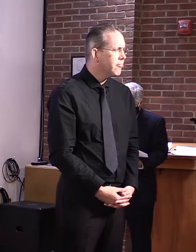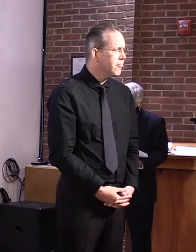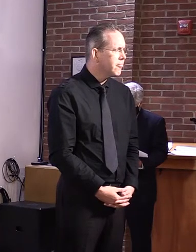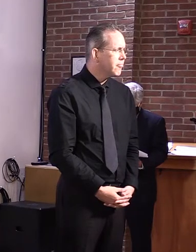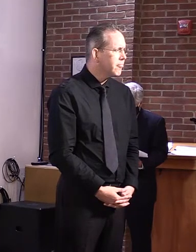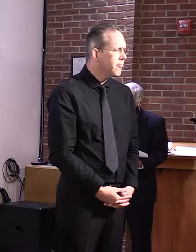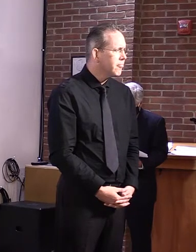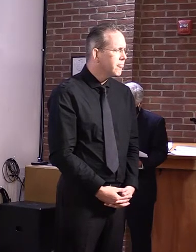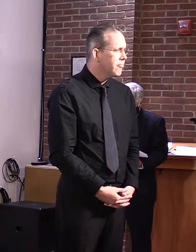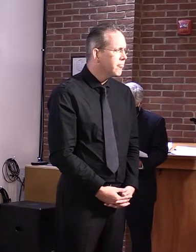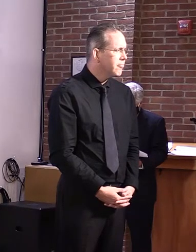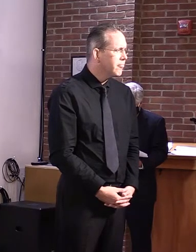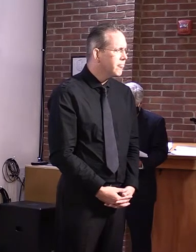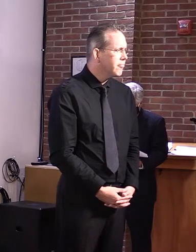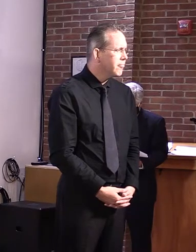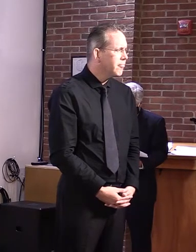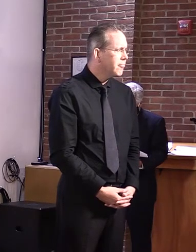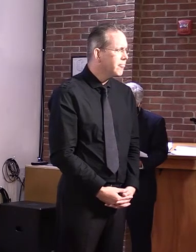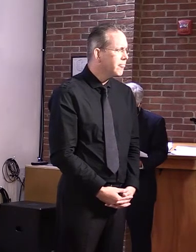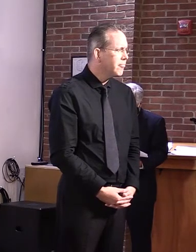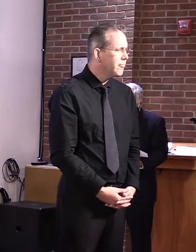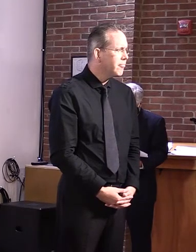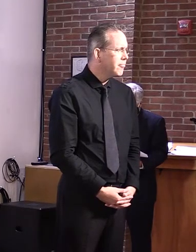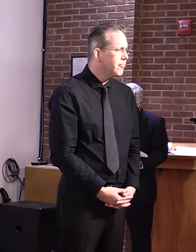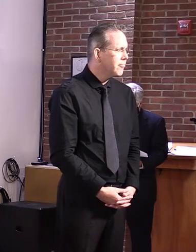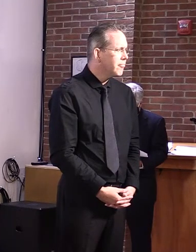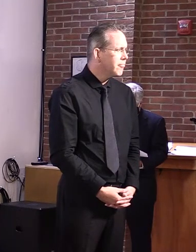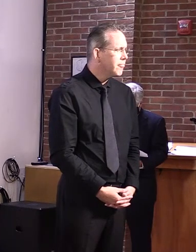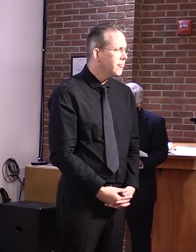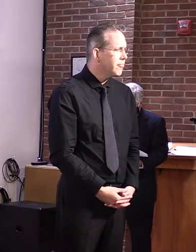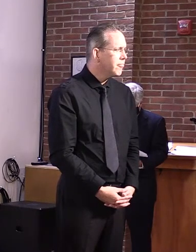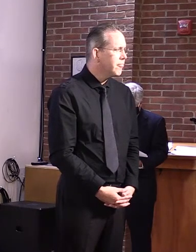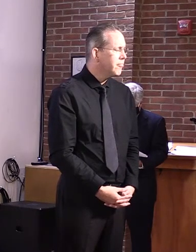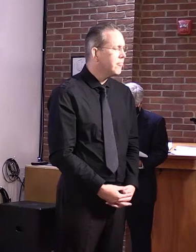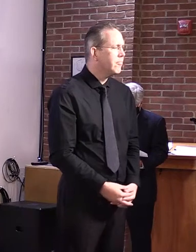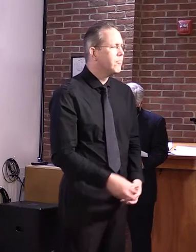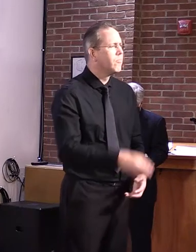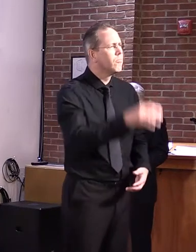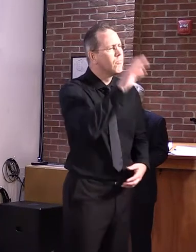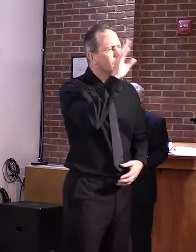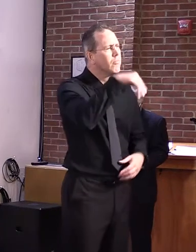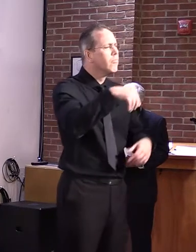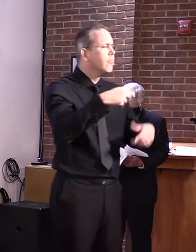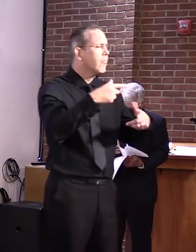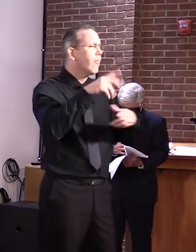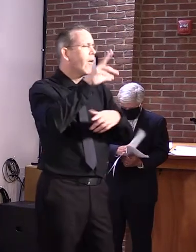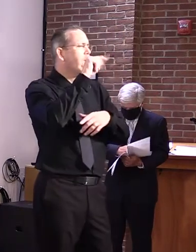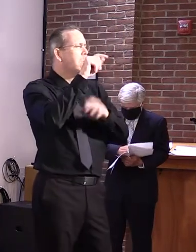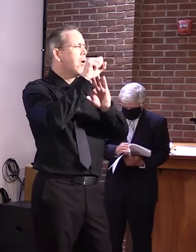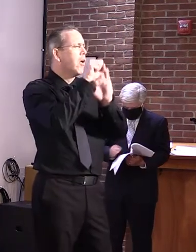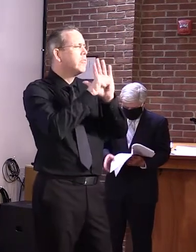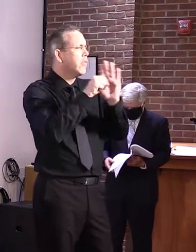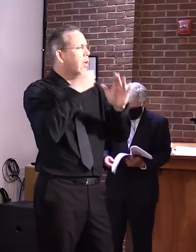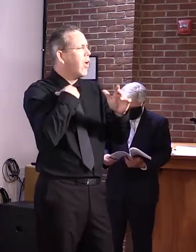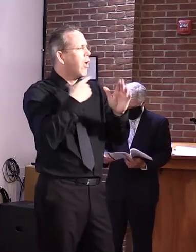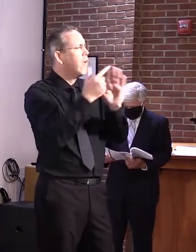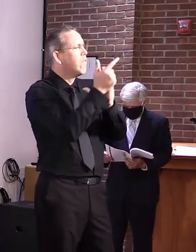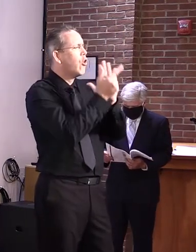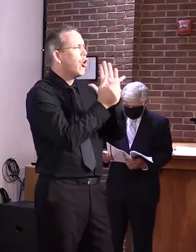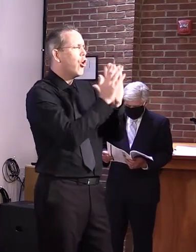an executive order to protect all Vermonters equally, like is done with Vermont seatbelt law?